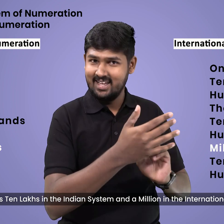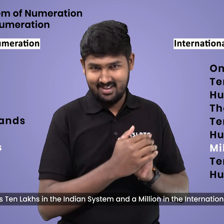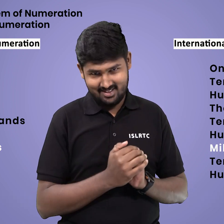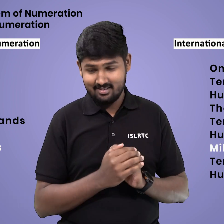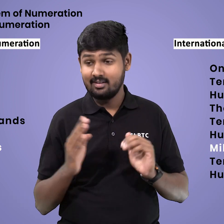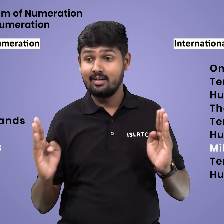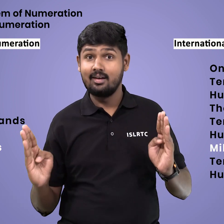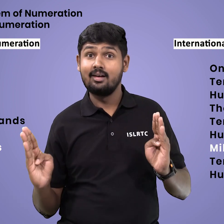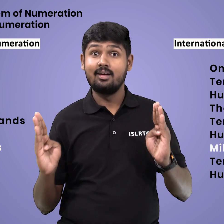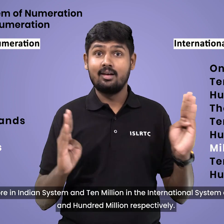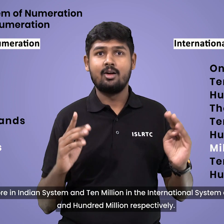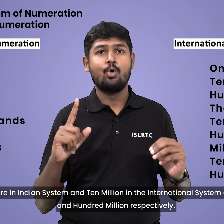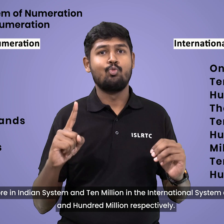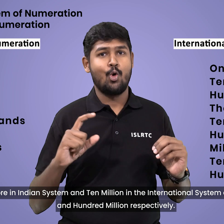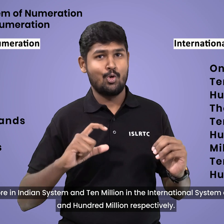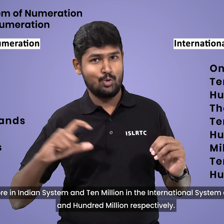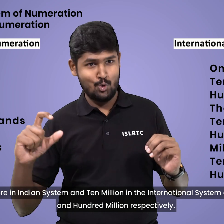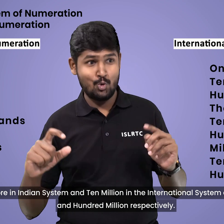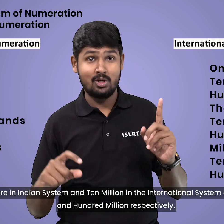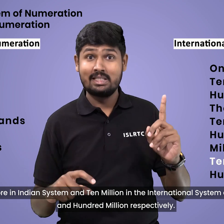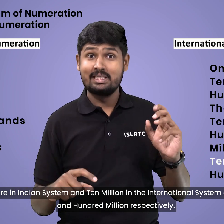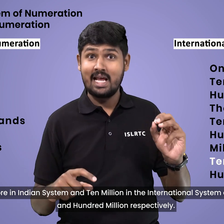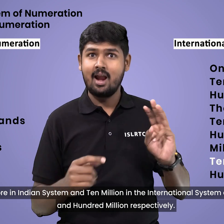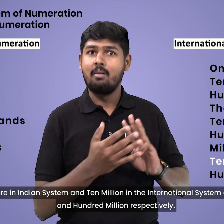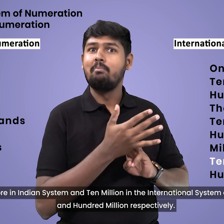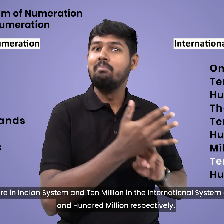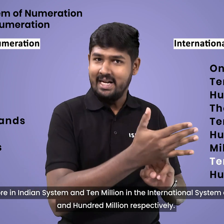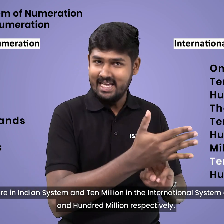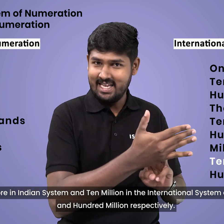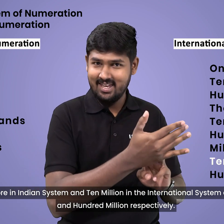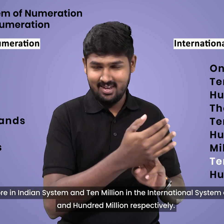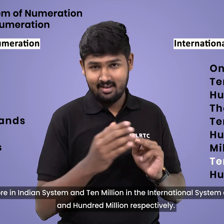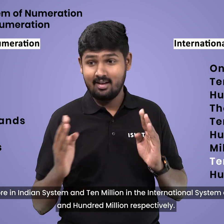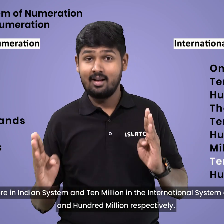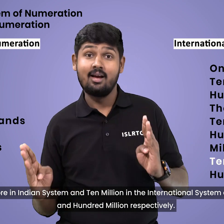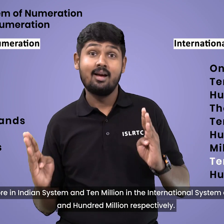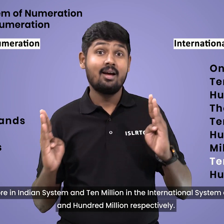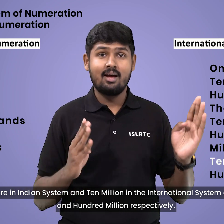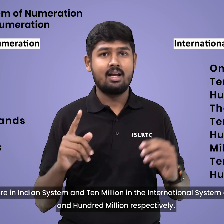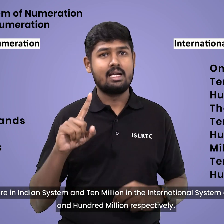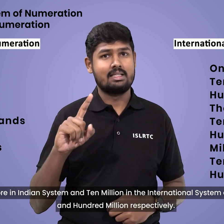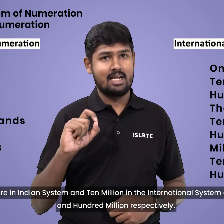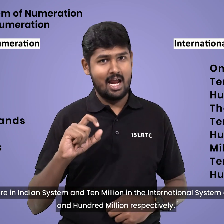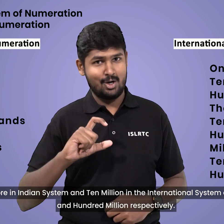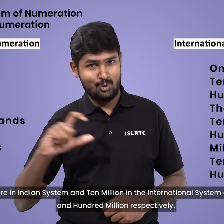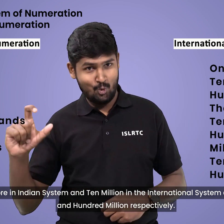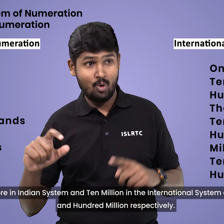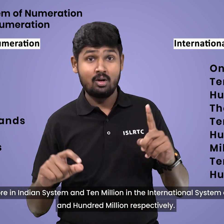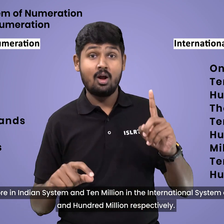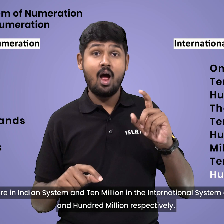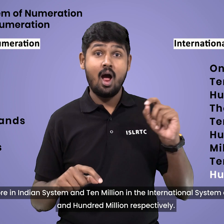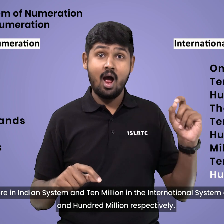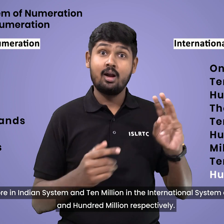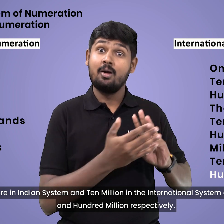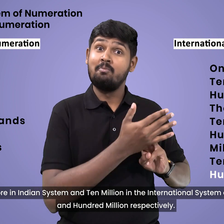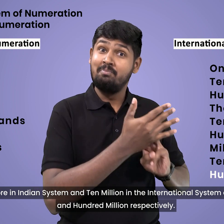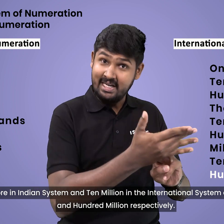and a million in the international system. Next it is 1 crore in Indian system and 10 million in the